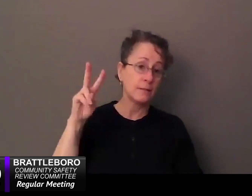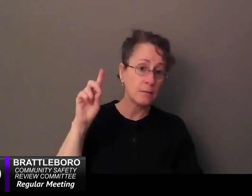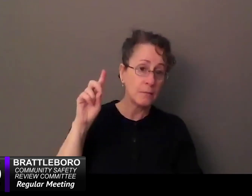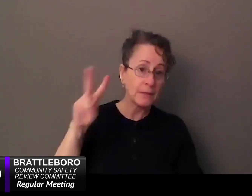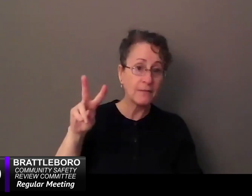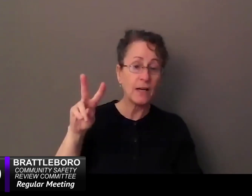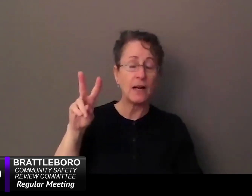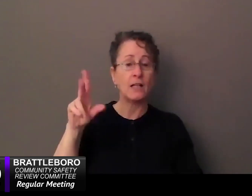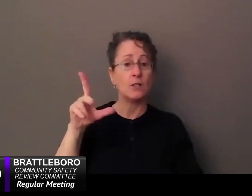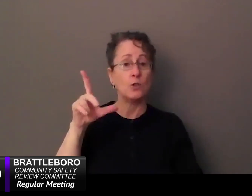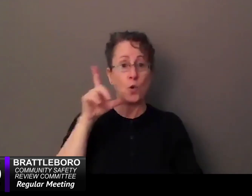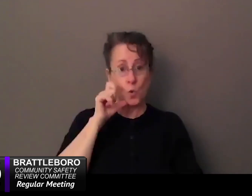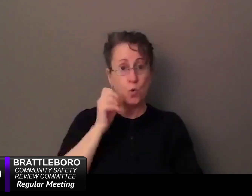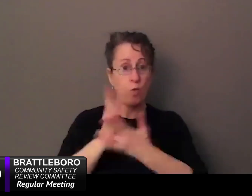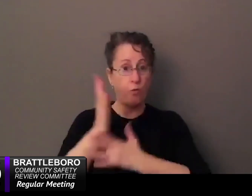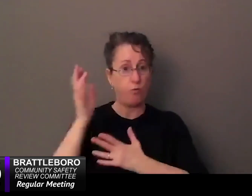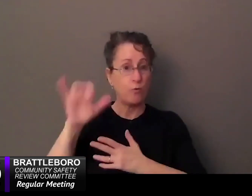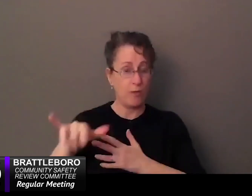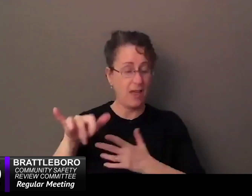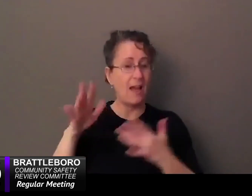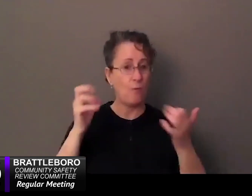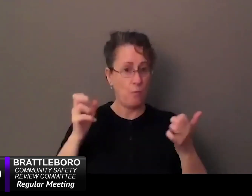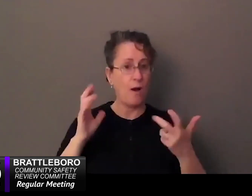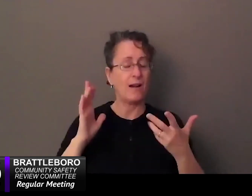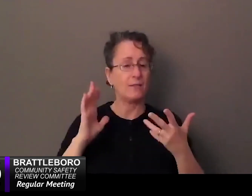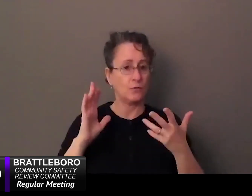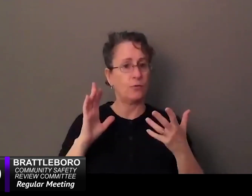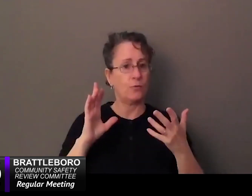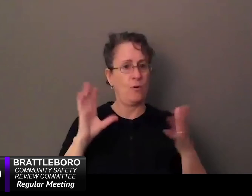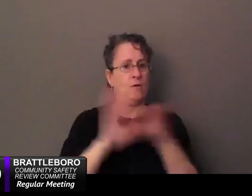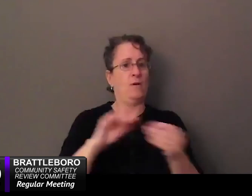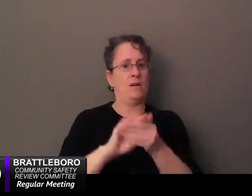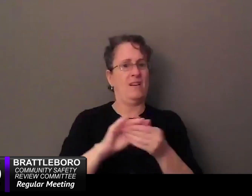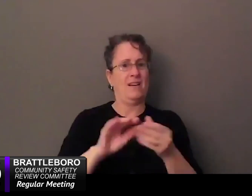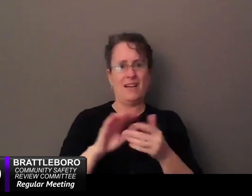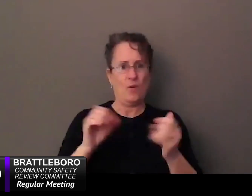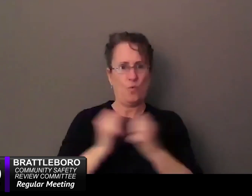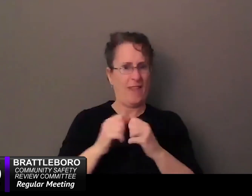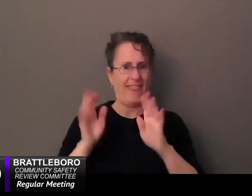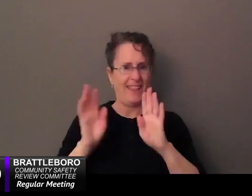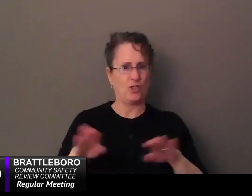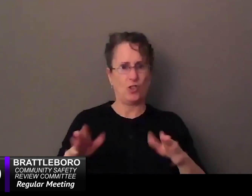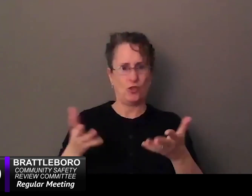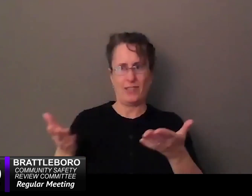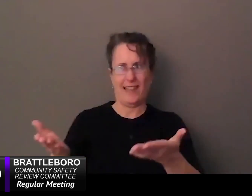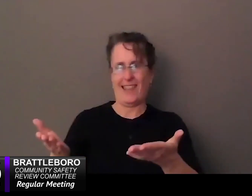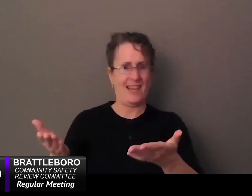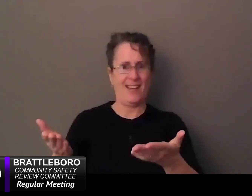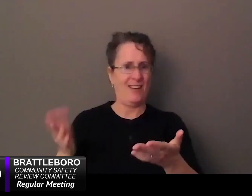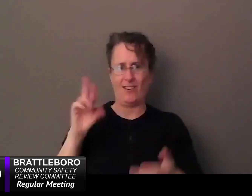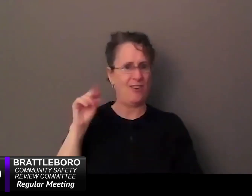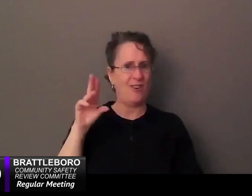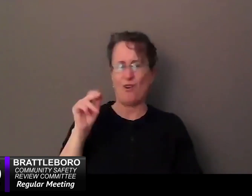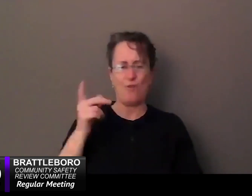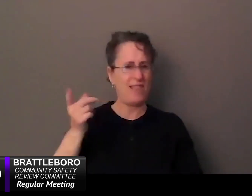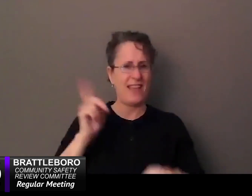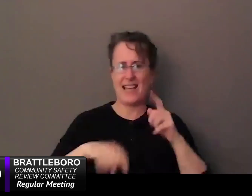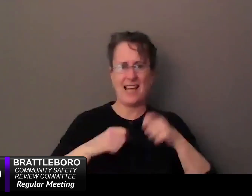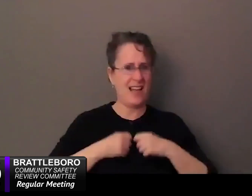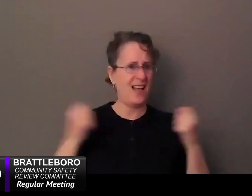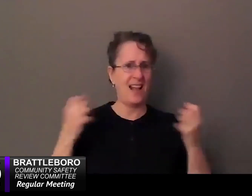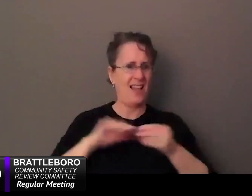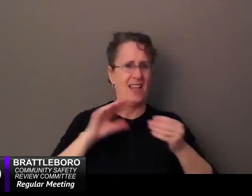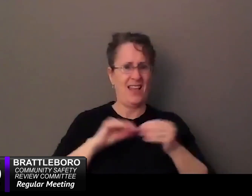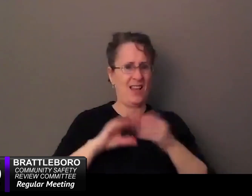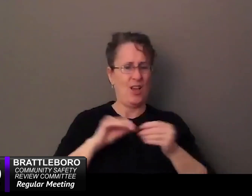that that would be sort of developmentally harmful for their children. It is not safe for children to be exposed to some